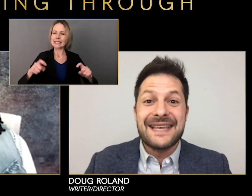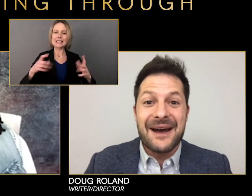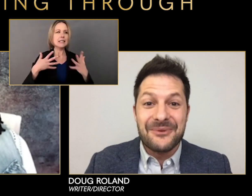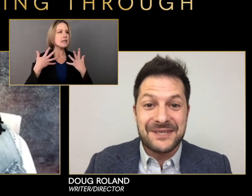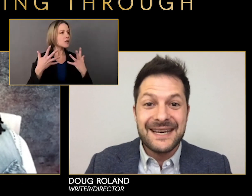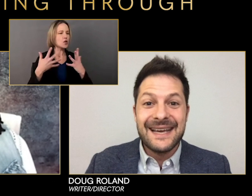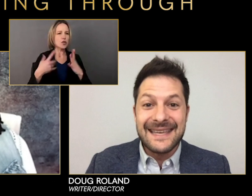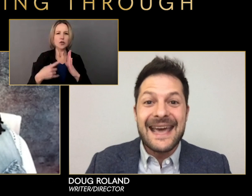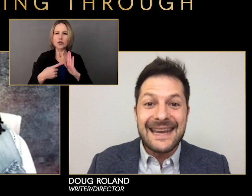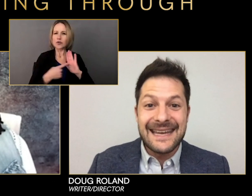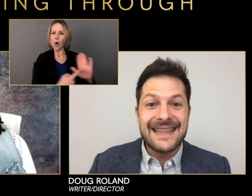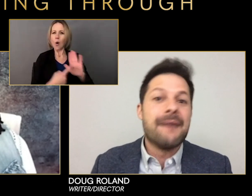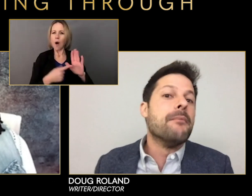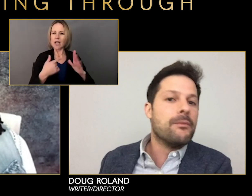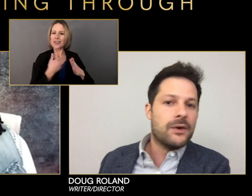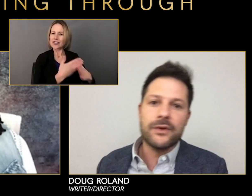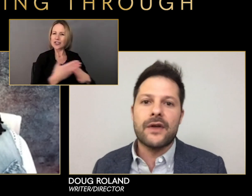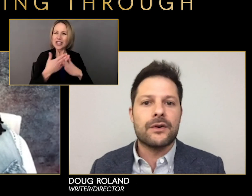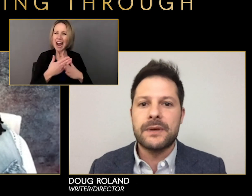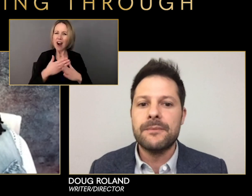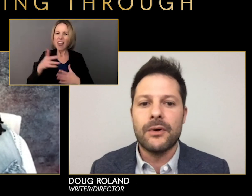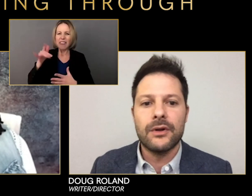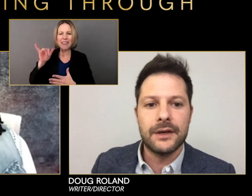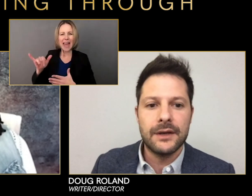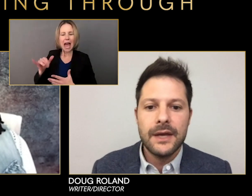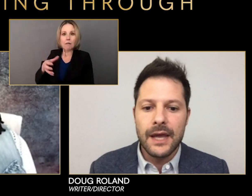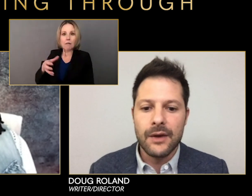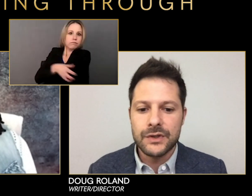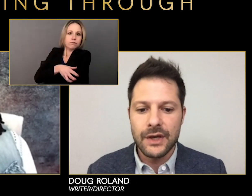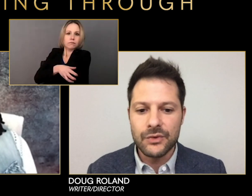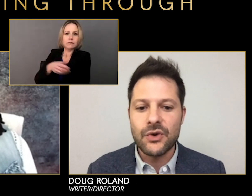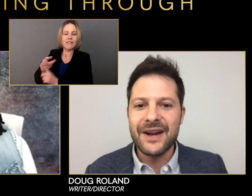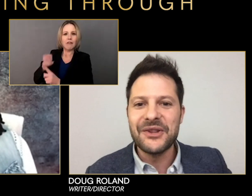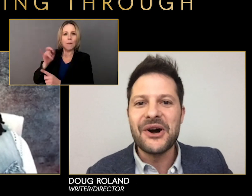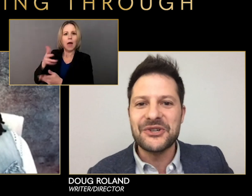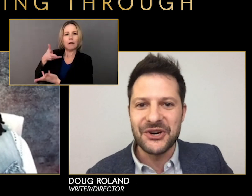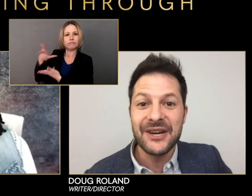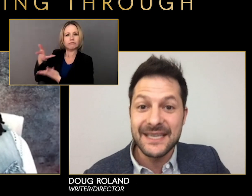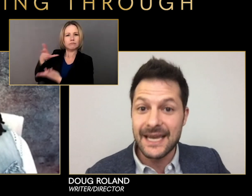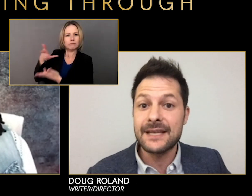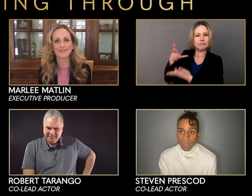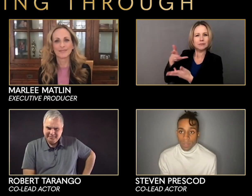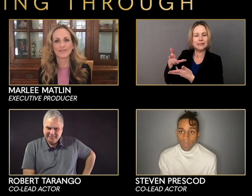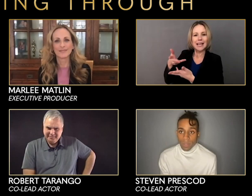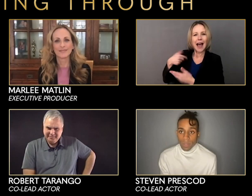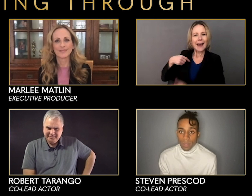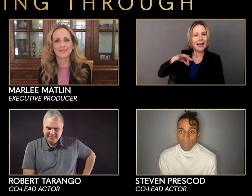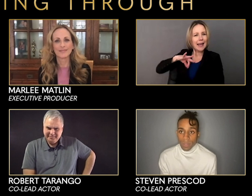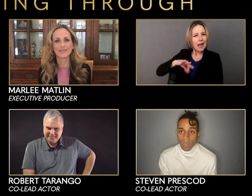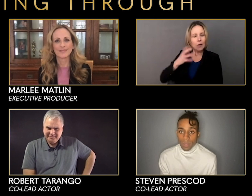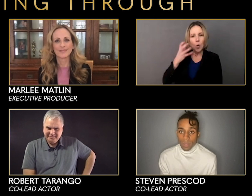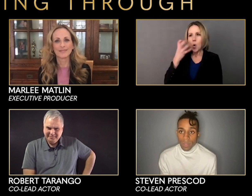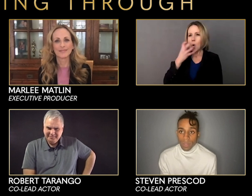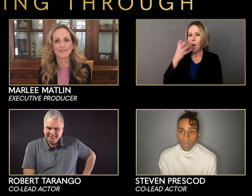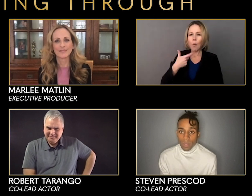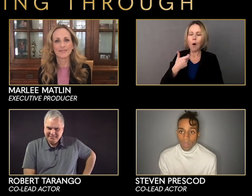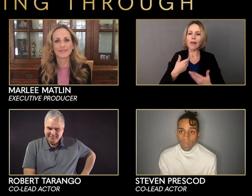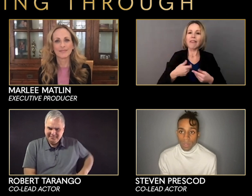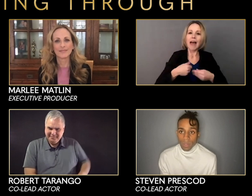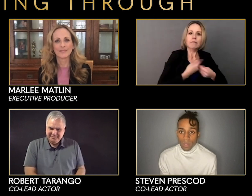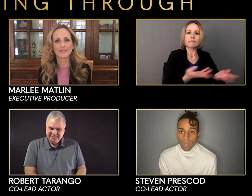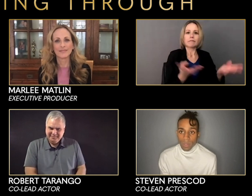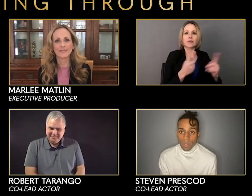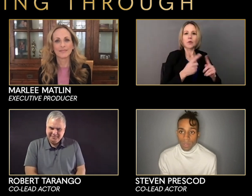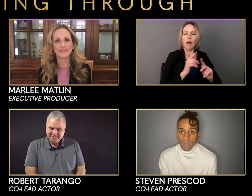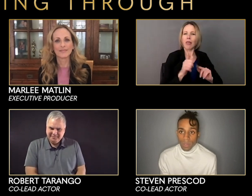it was that I was gaining in that moment with other people. And it was quite a long journey to get to here. But it